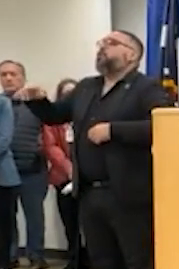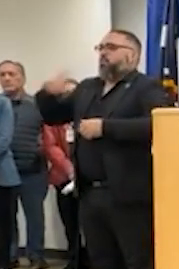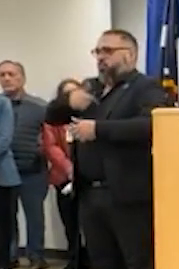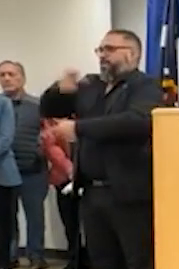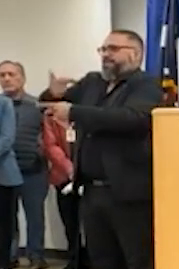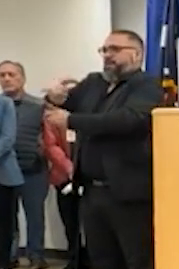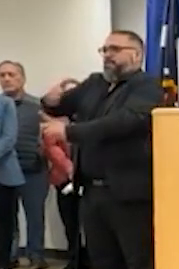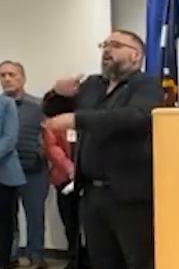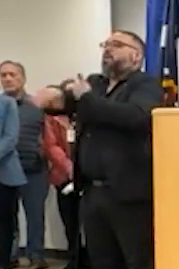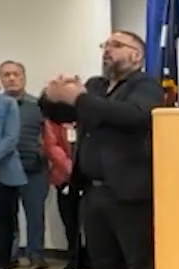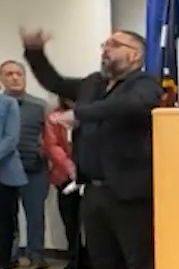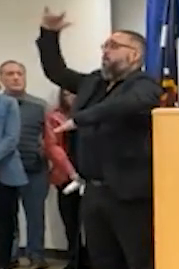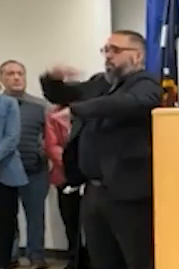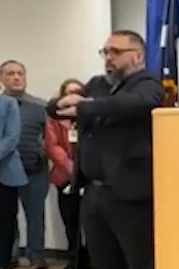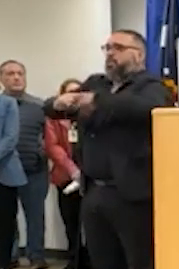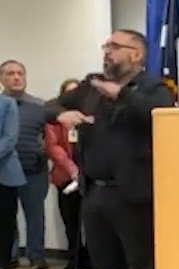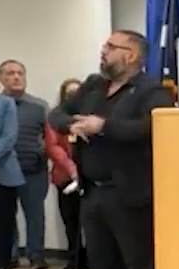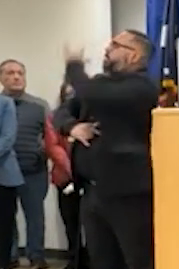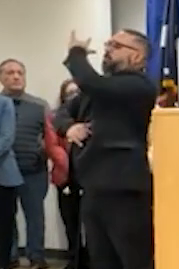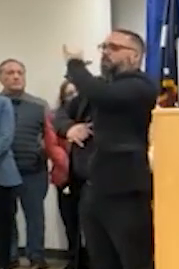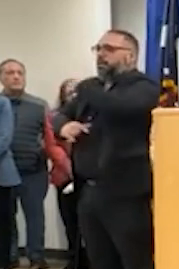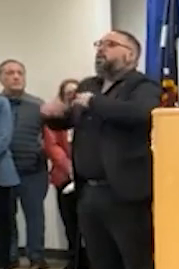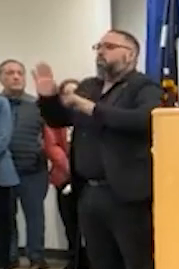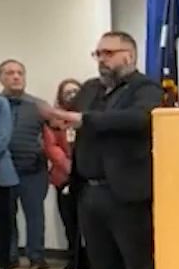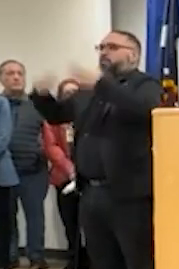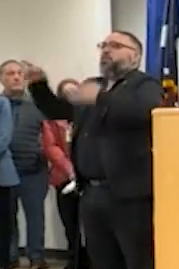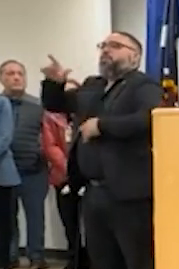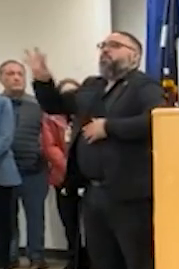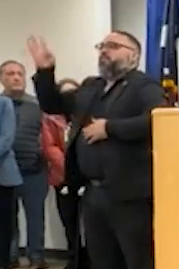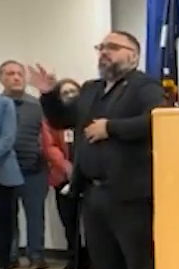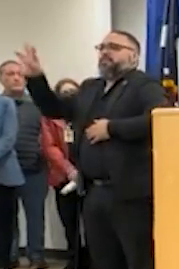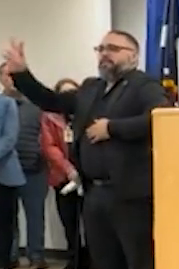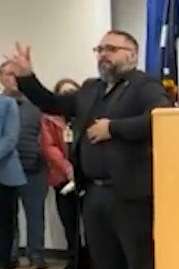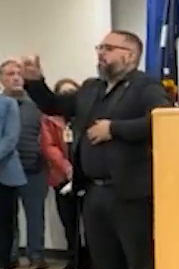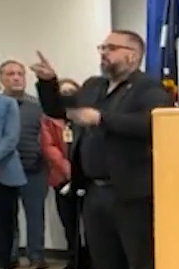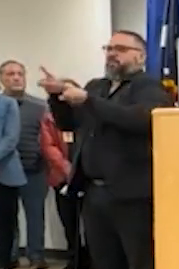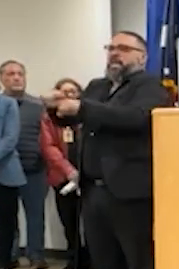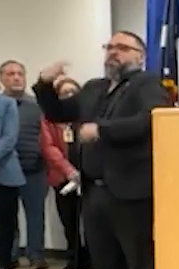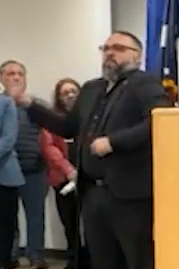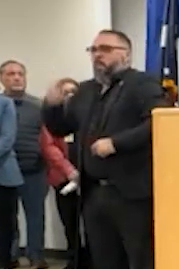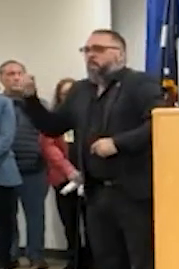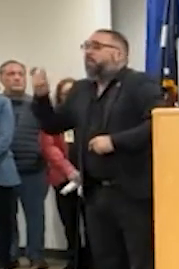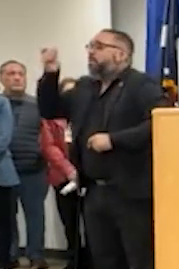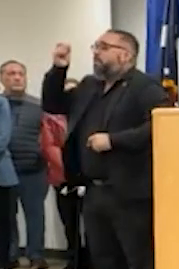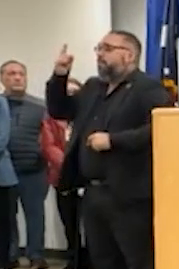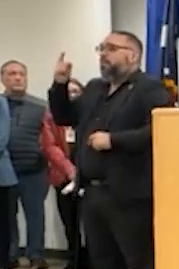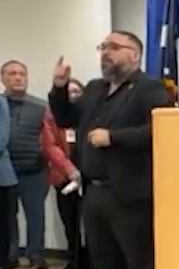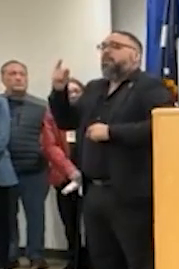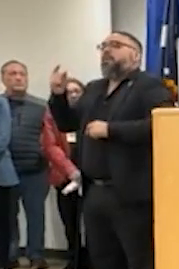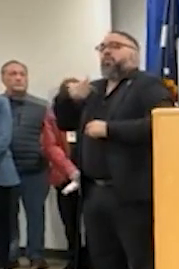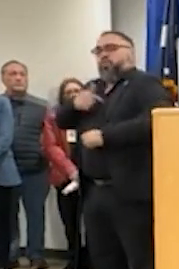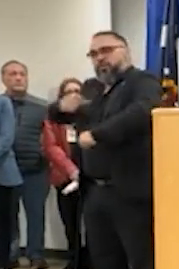and out of the airport complex. So we're going to remain open 24/7, 365, as we always do. We can't encourage people